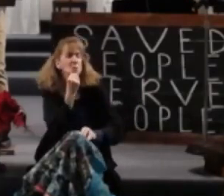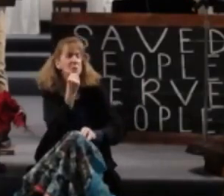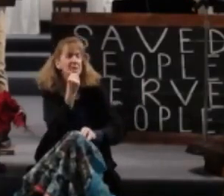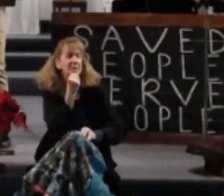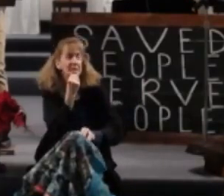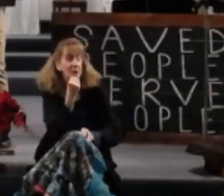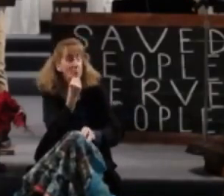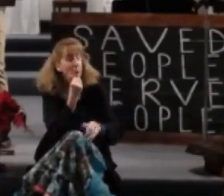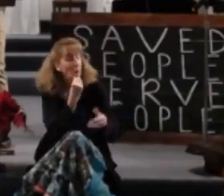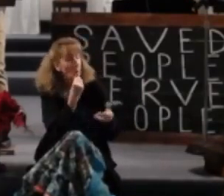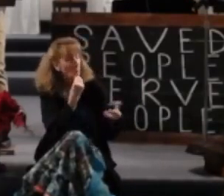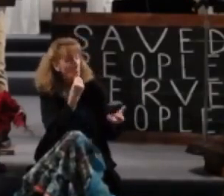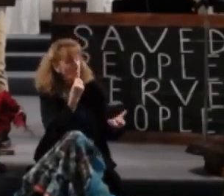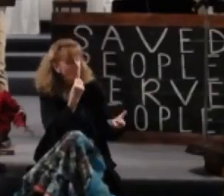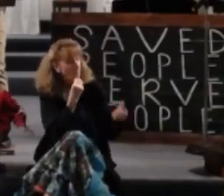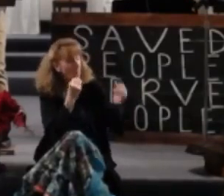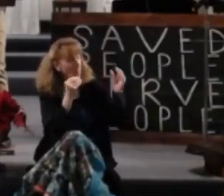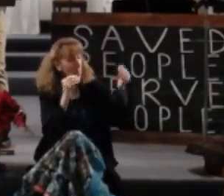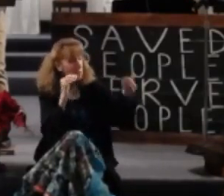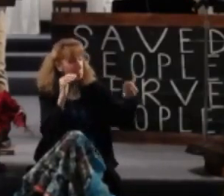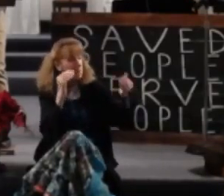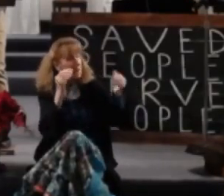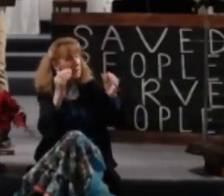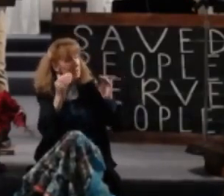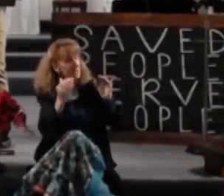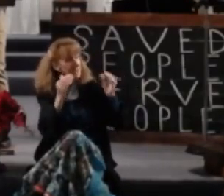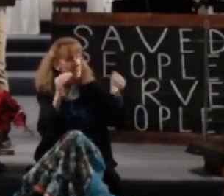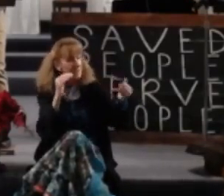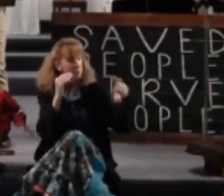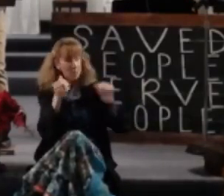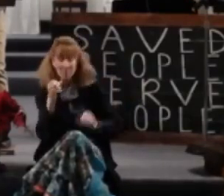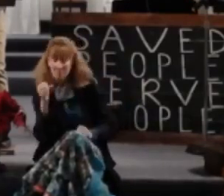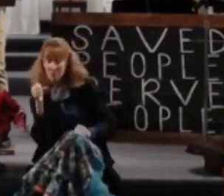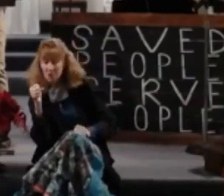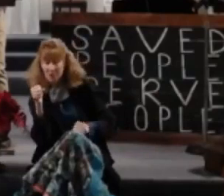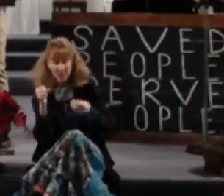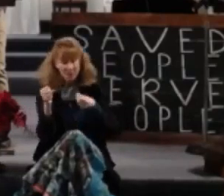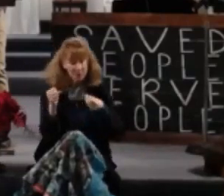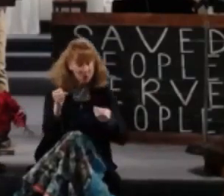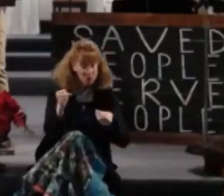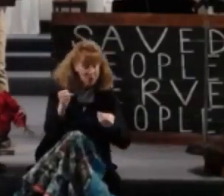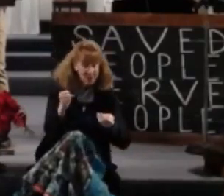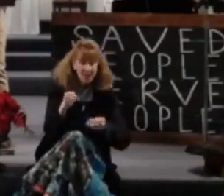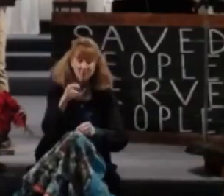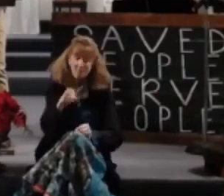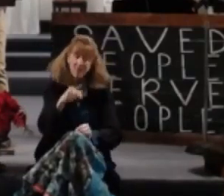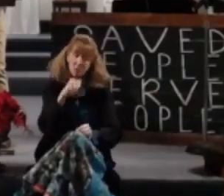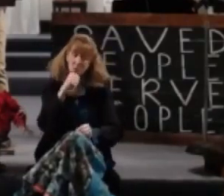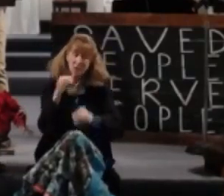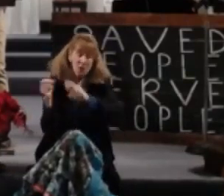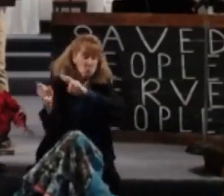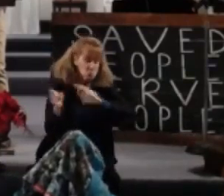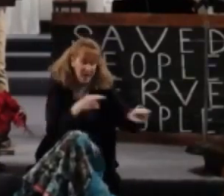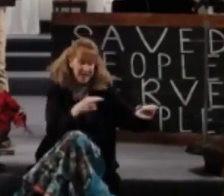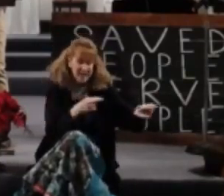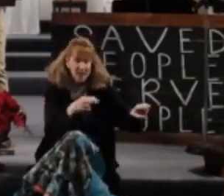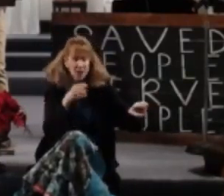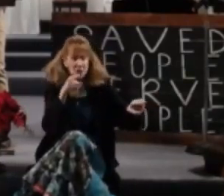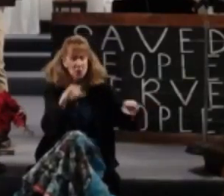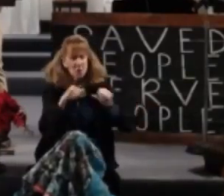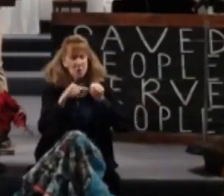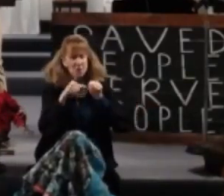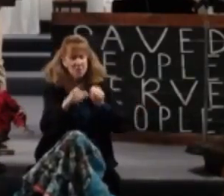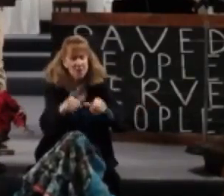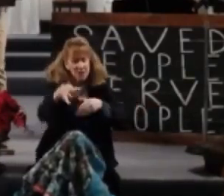Recognize the similarity of Hebrews 5 here? He goes on to say, indeed, you are still not ready. You are still worldly.